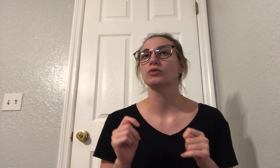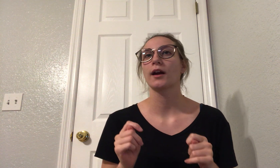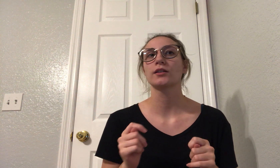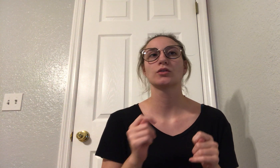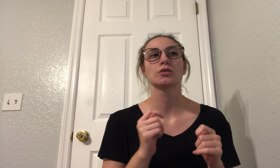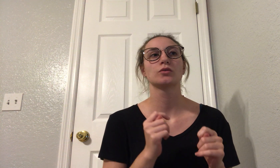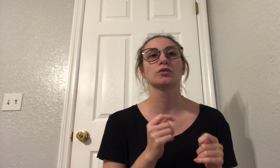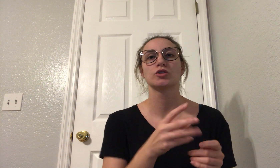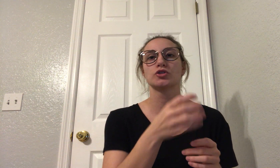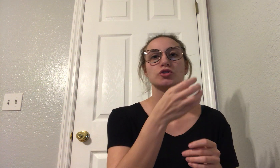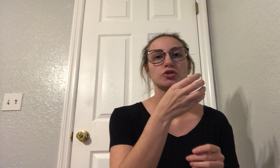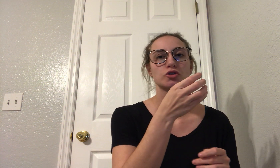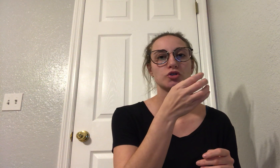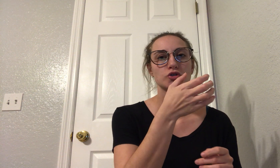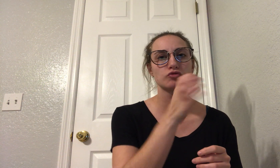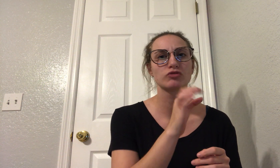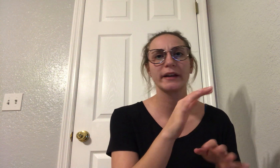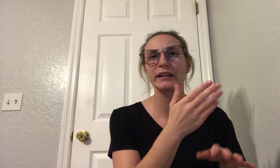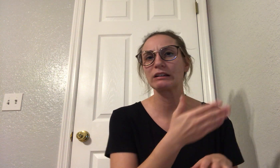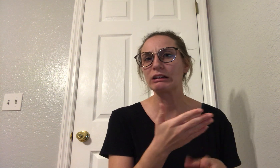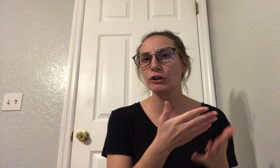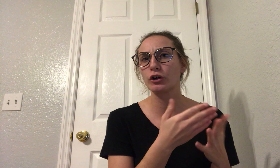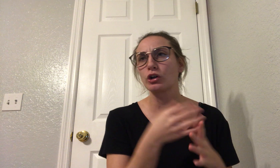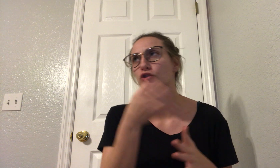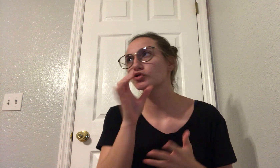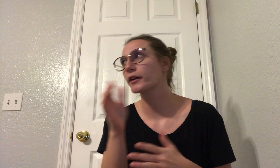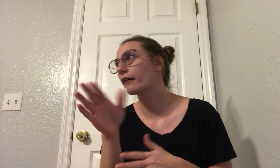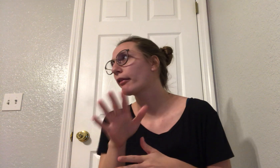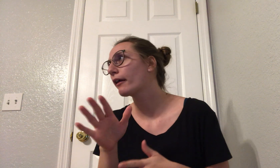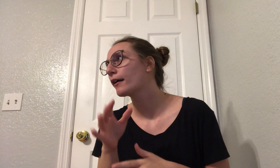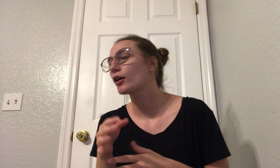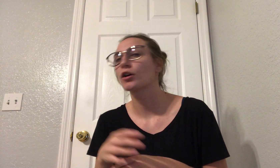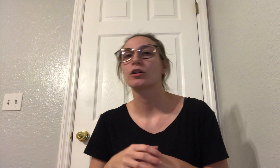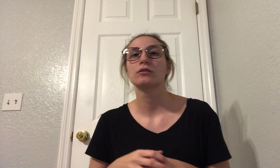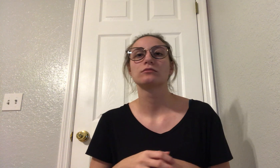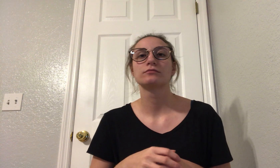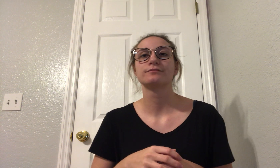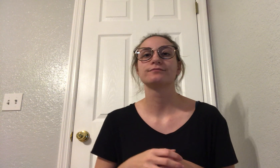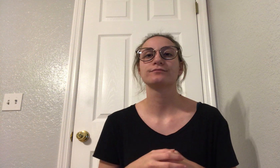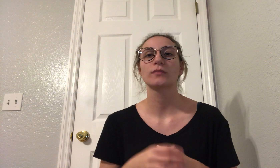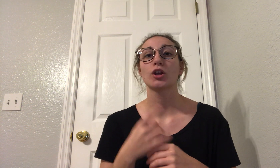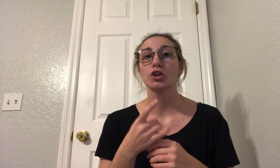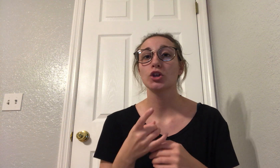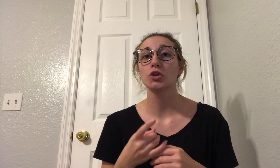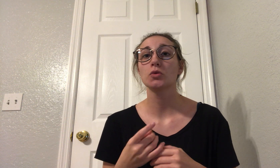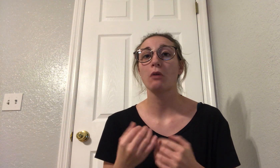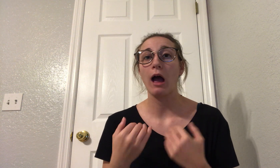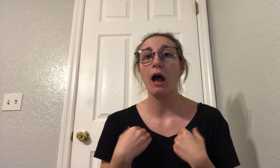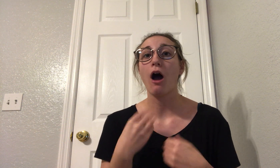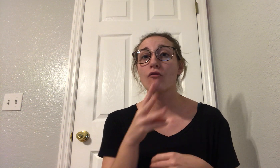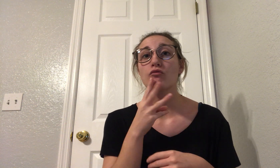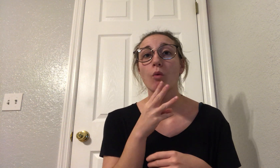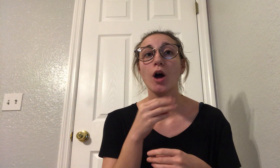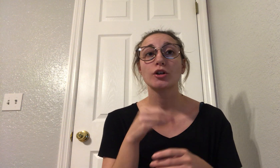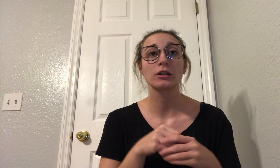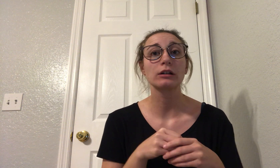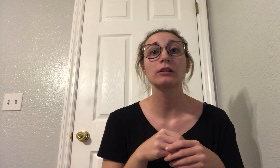don't need that much water, they'll say, well, you get it in your fruits and vegetables, which is true, and other things, other foods like that, and other beverages. But